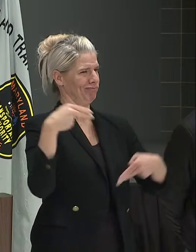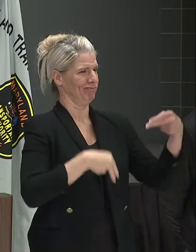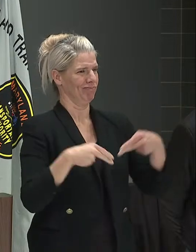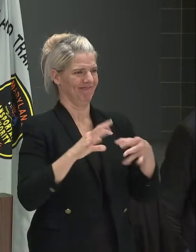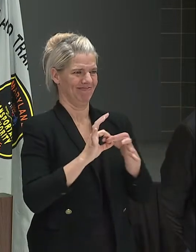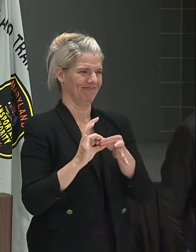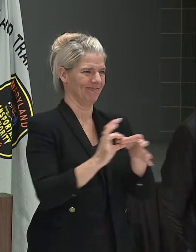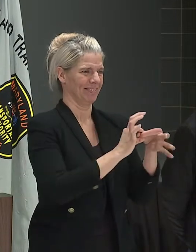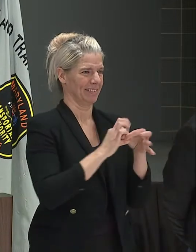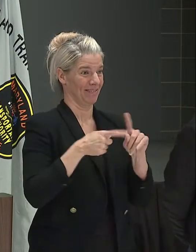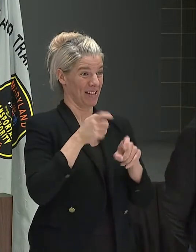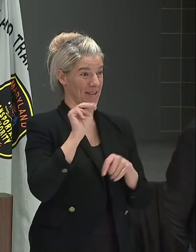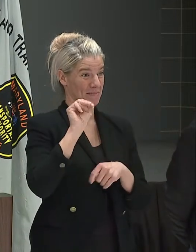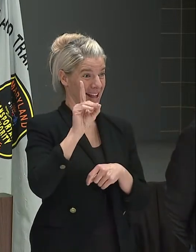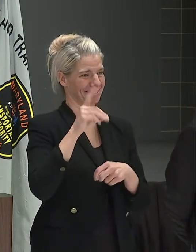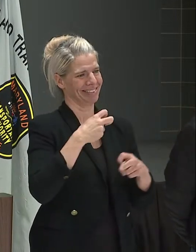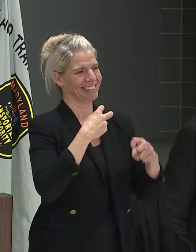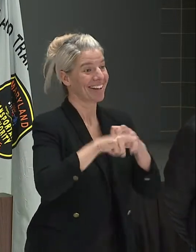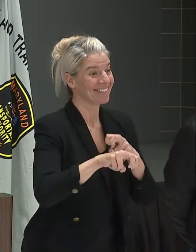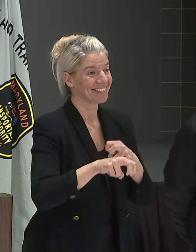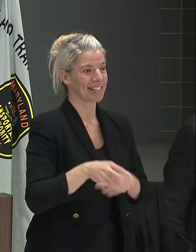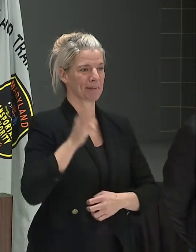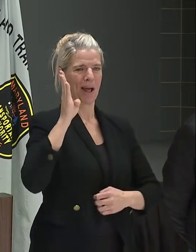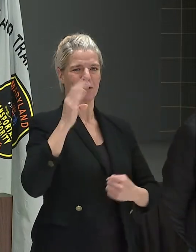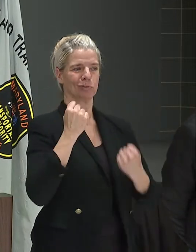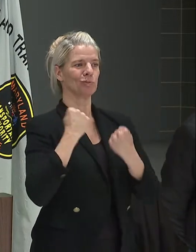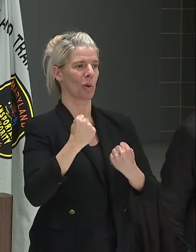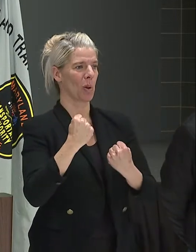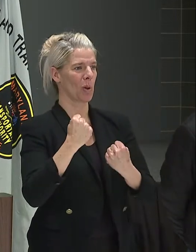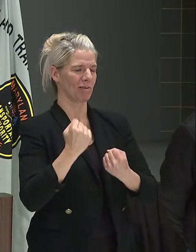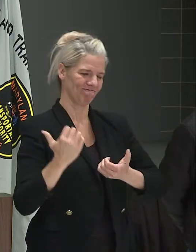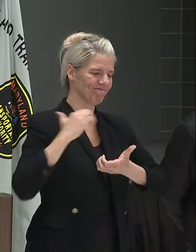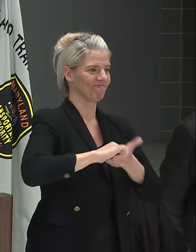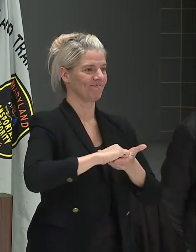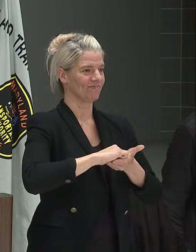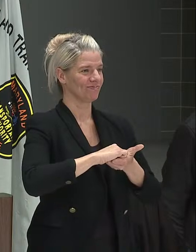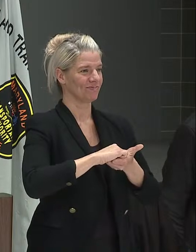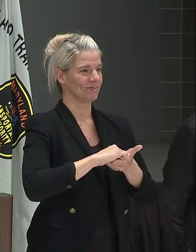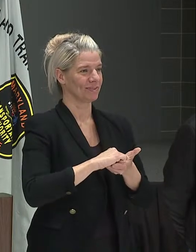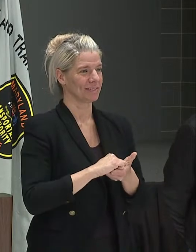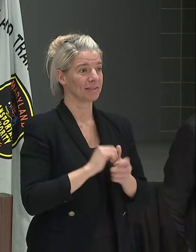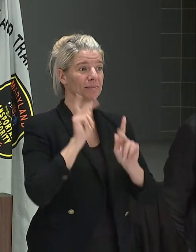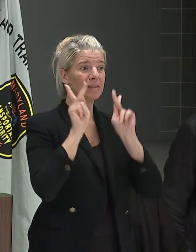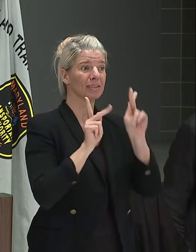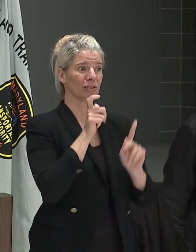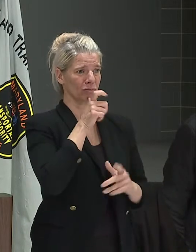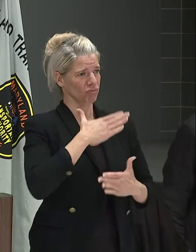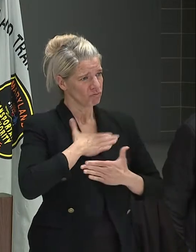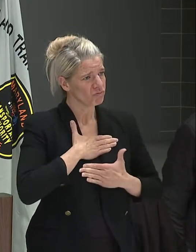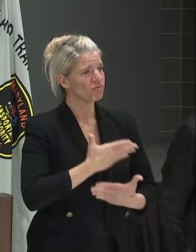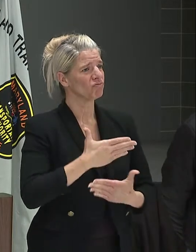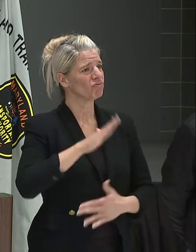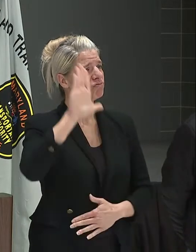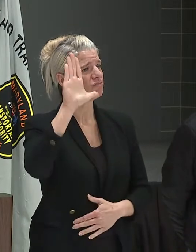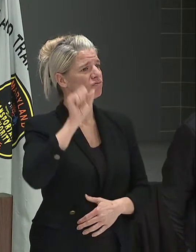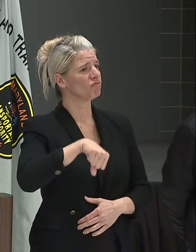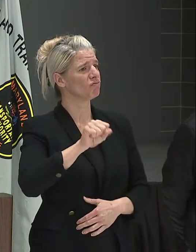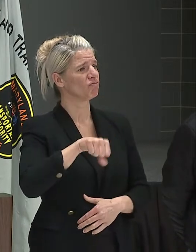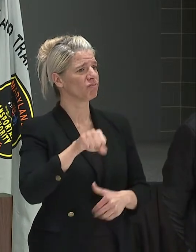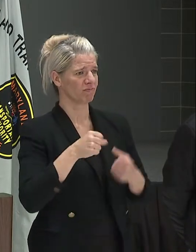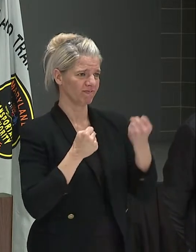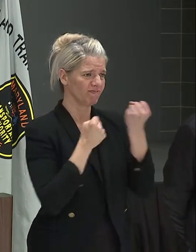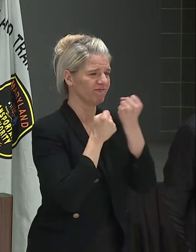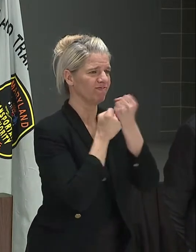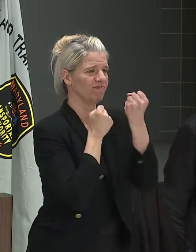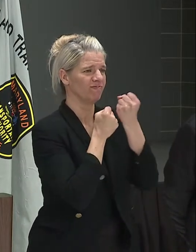Maryland Tough, Baltimore Strong Alliance. The folks who have raised their hand to continue to build support for